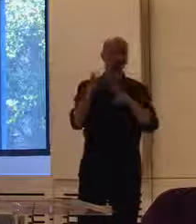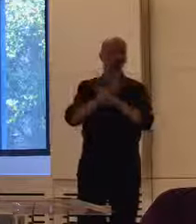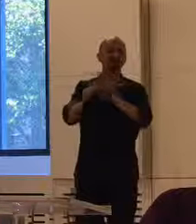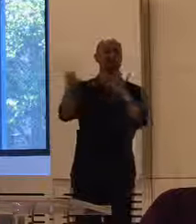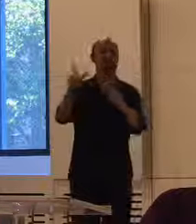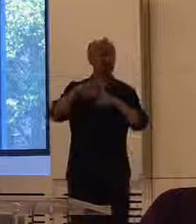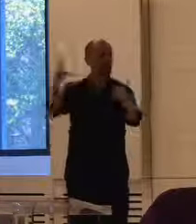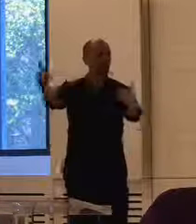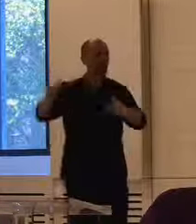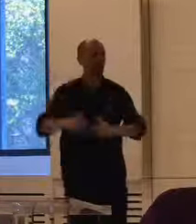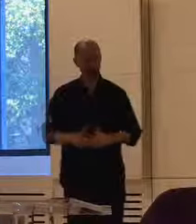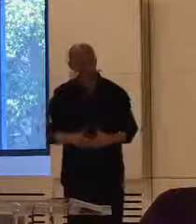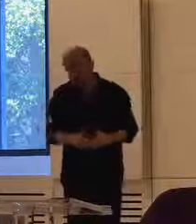eyes, visual language.